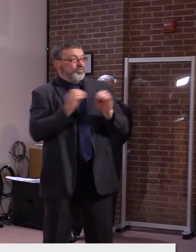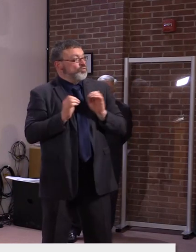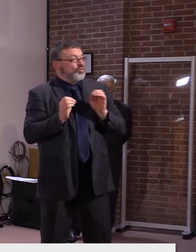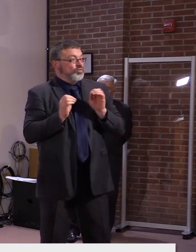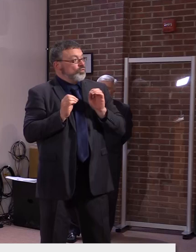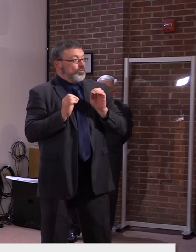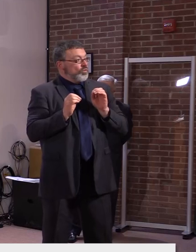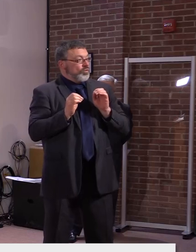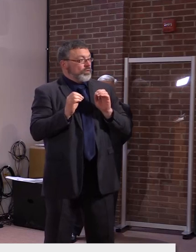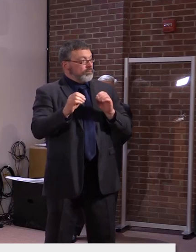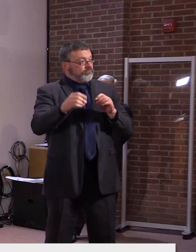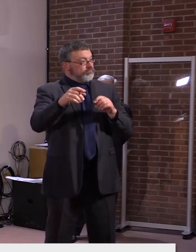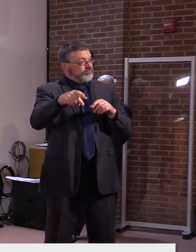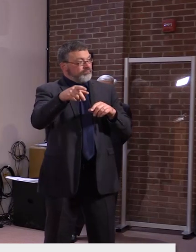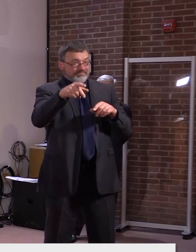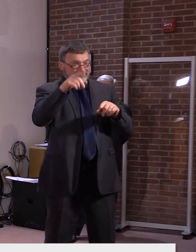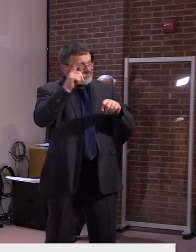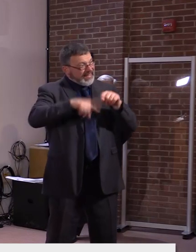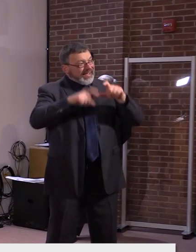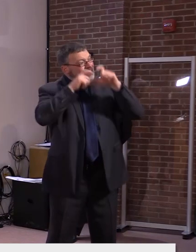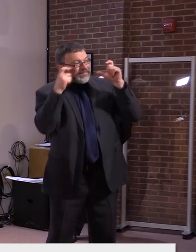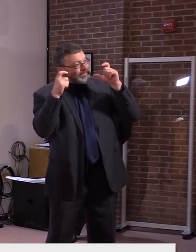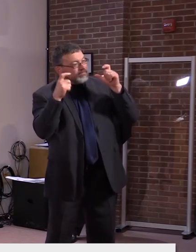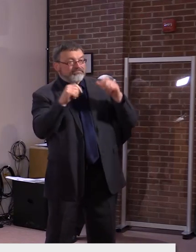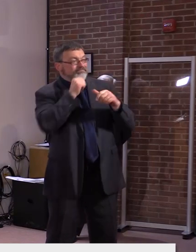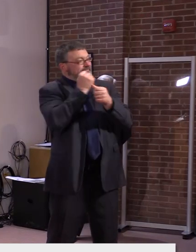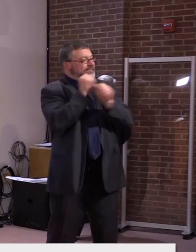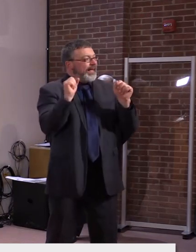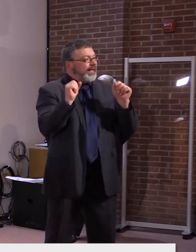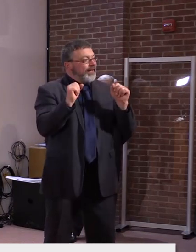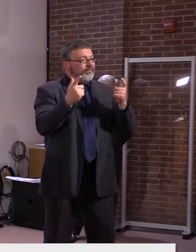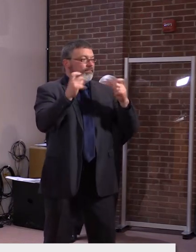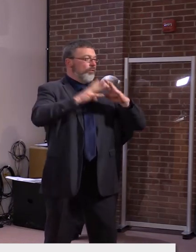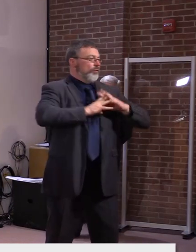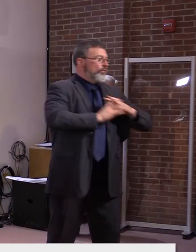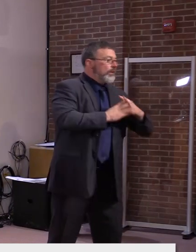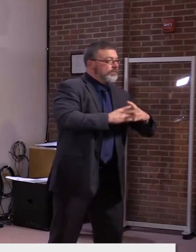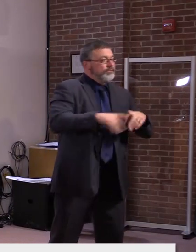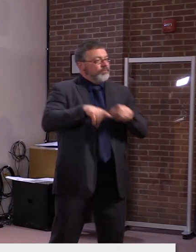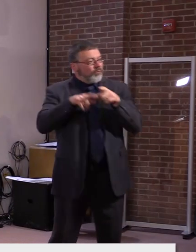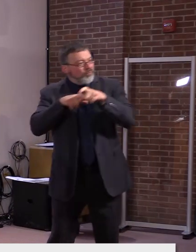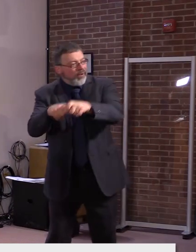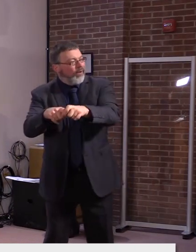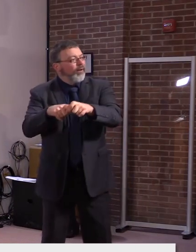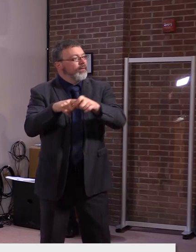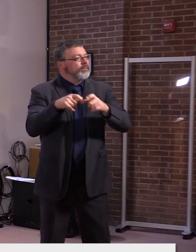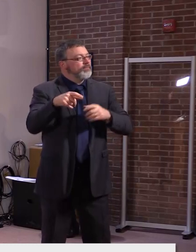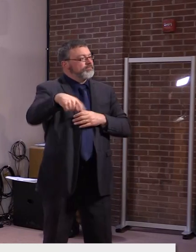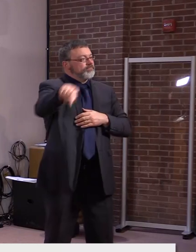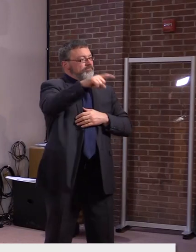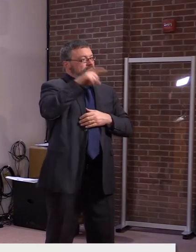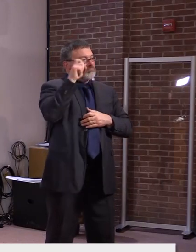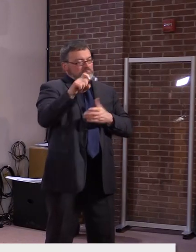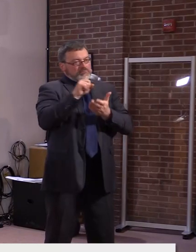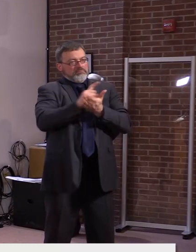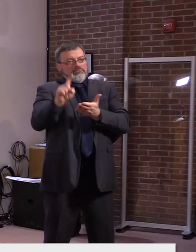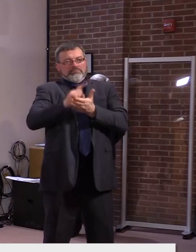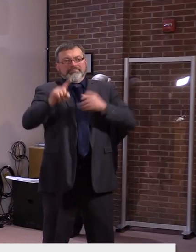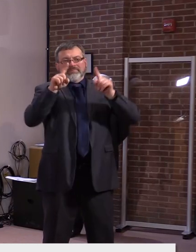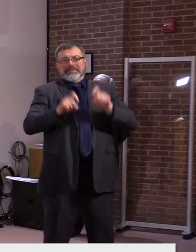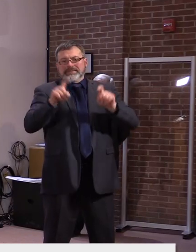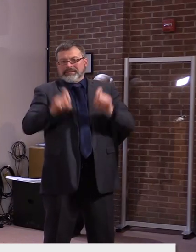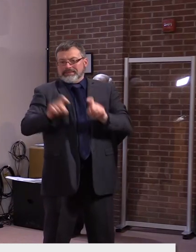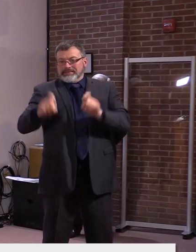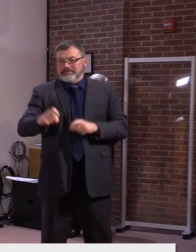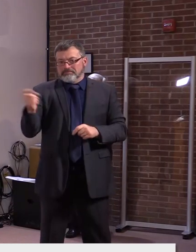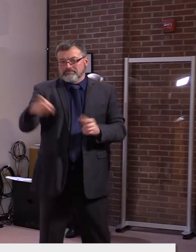be consistently worn for safety reasons, such as wrestling or running, should participate in weekly testing.